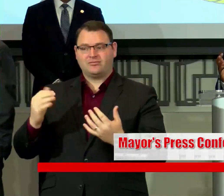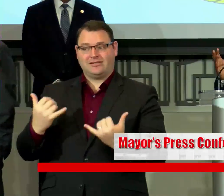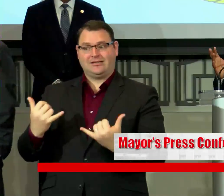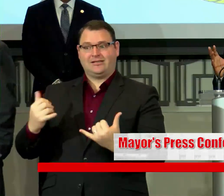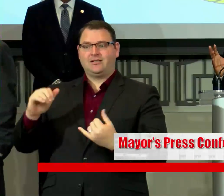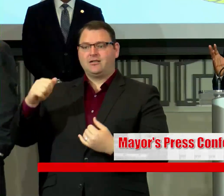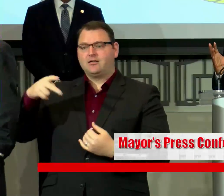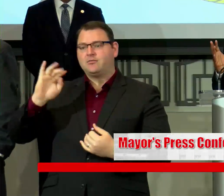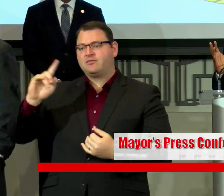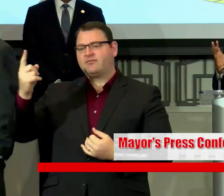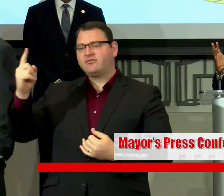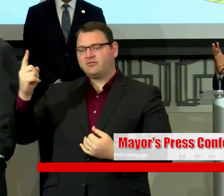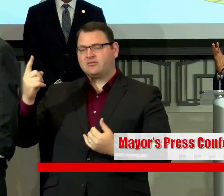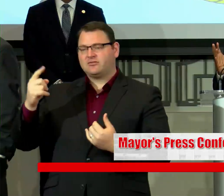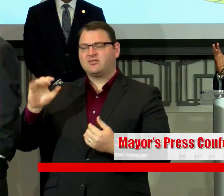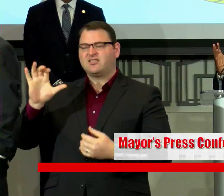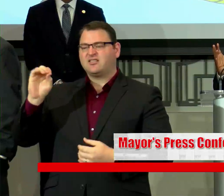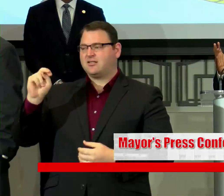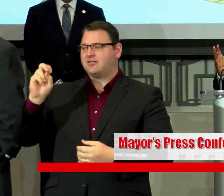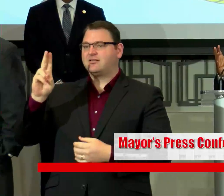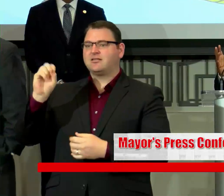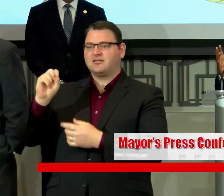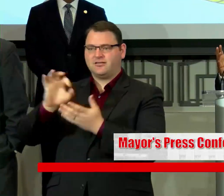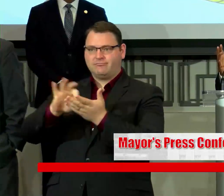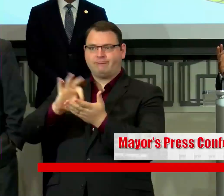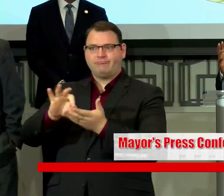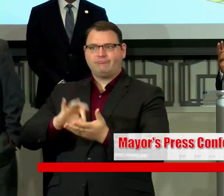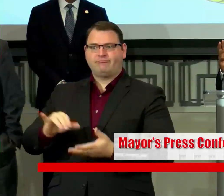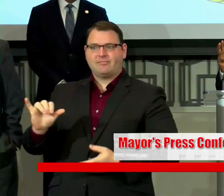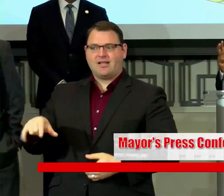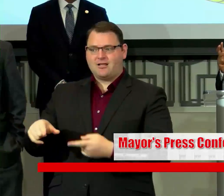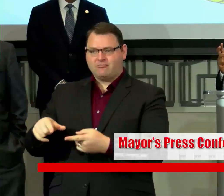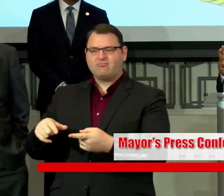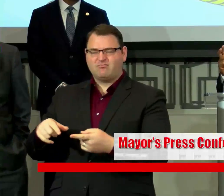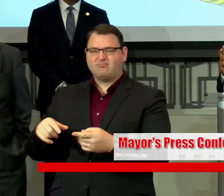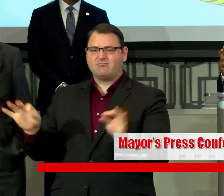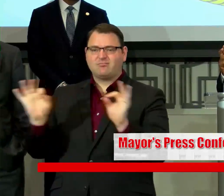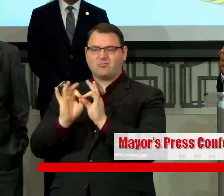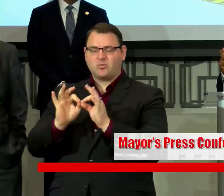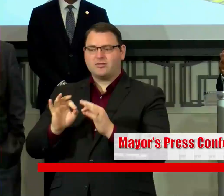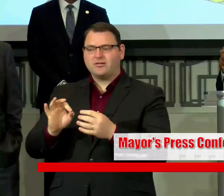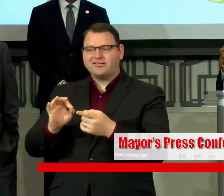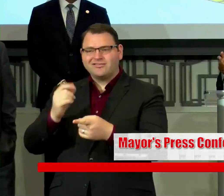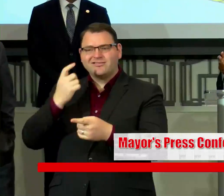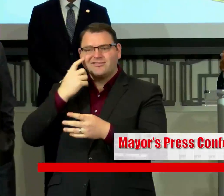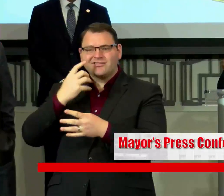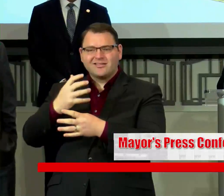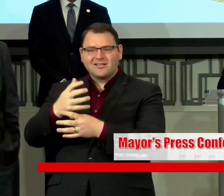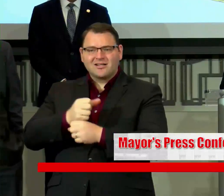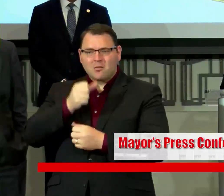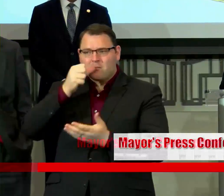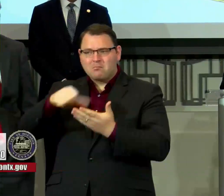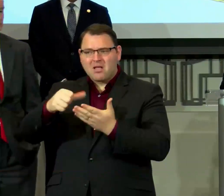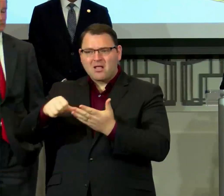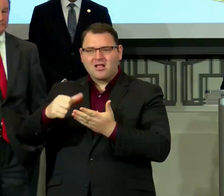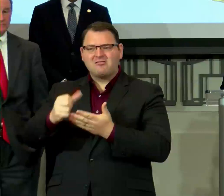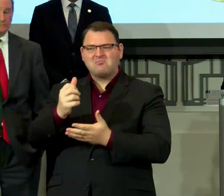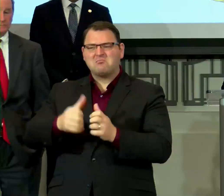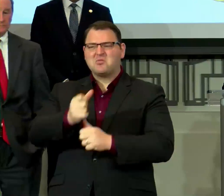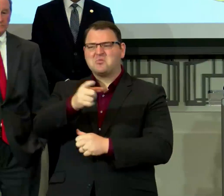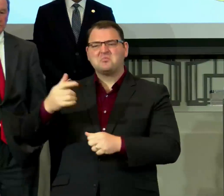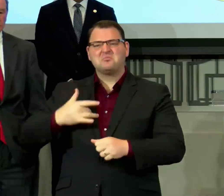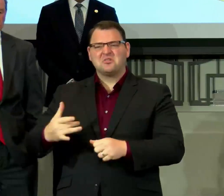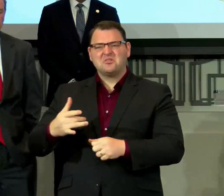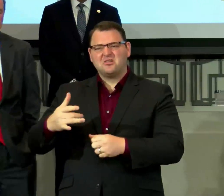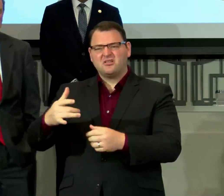people probably have gotten some mail about from the census with your access code where you can go online and respond